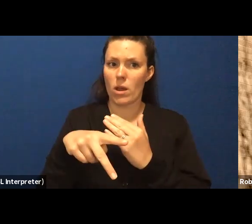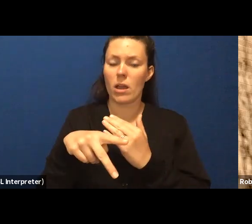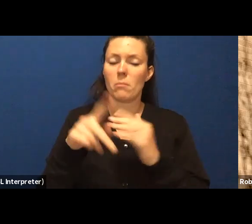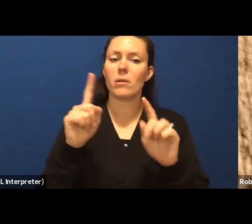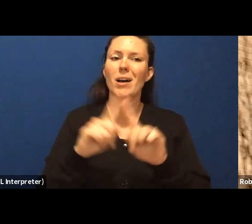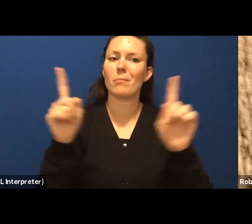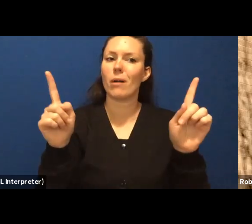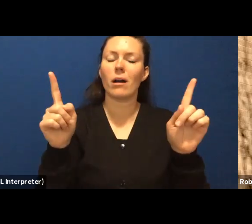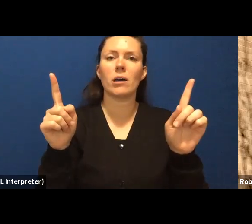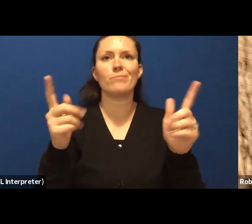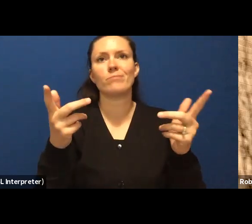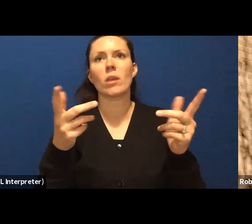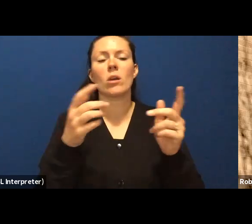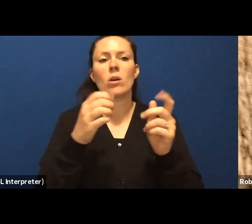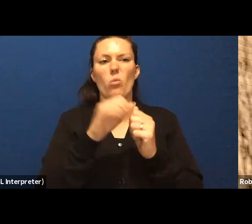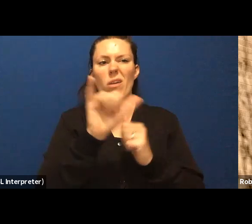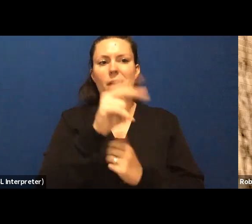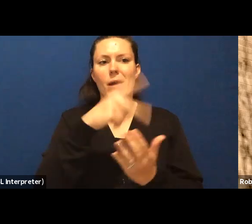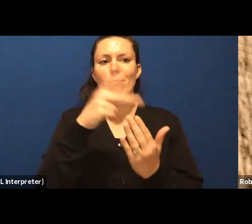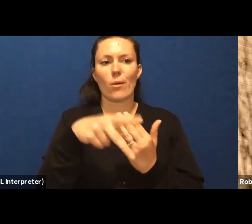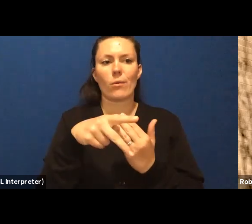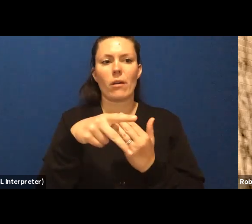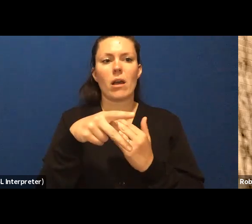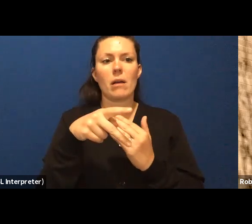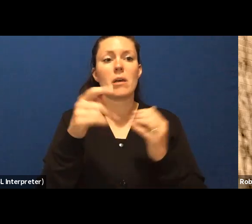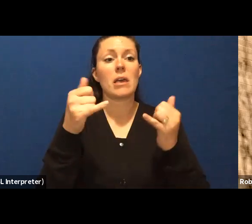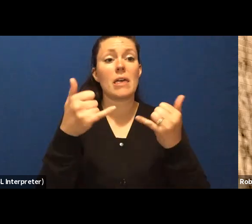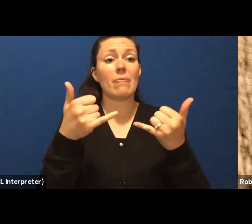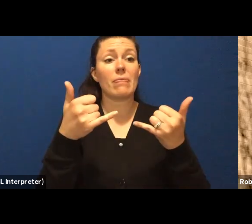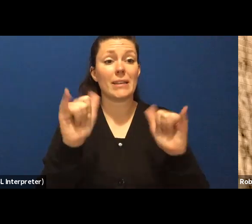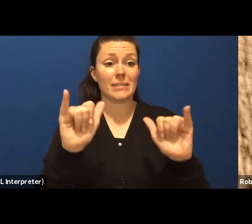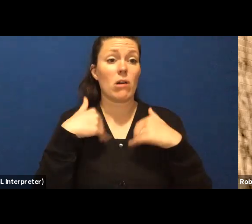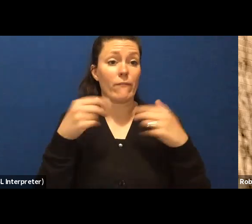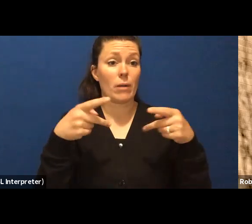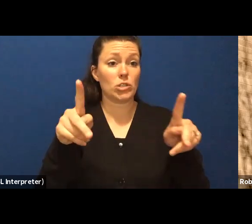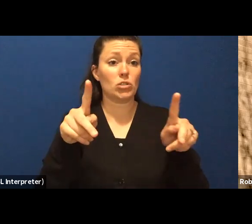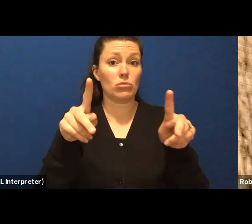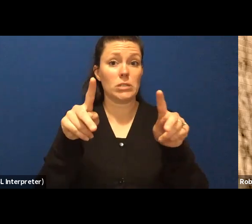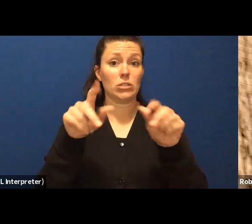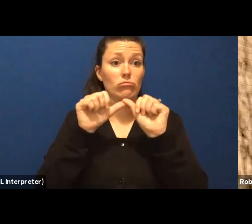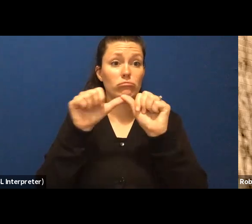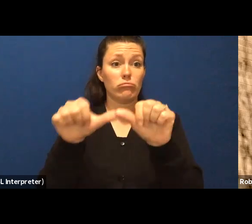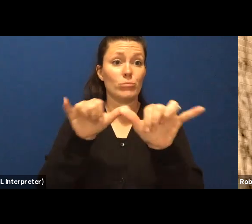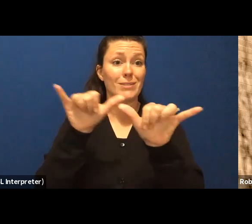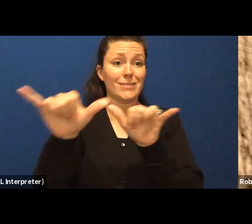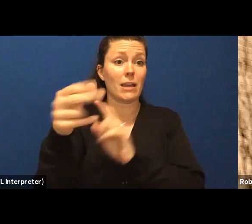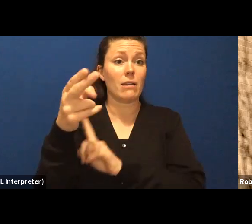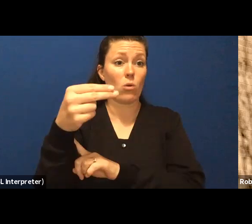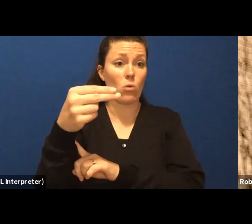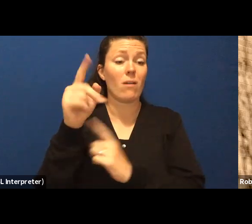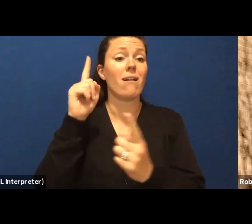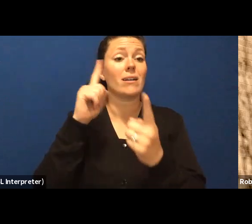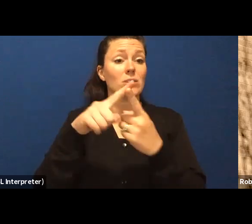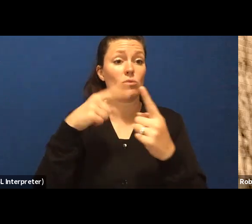even within that, they have the opportunity to stay in the hotel until that housing is